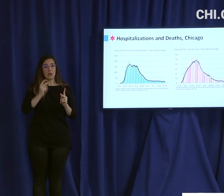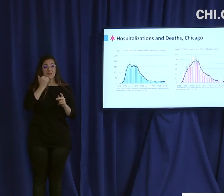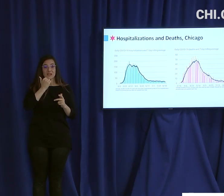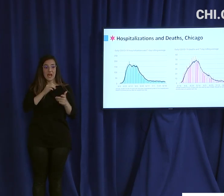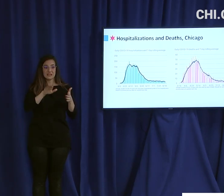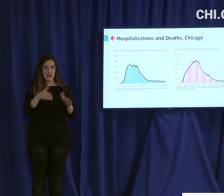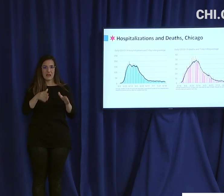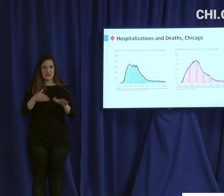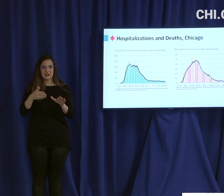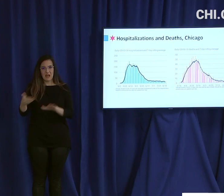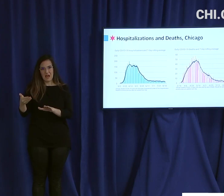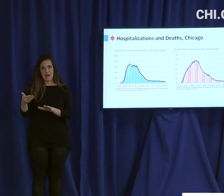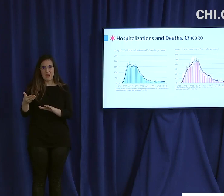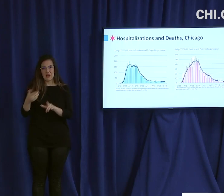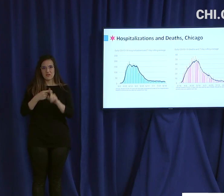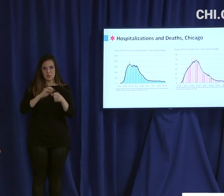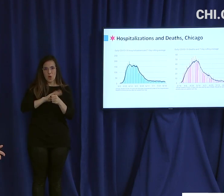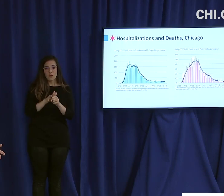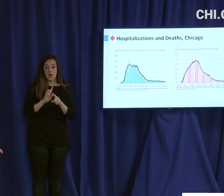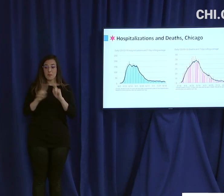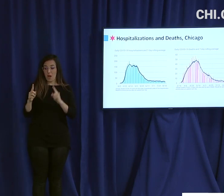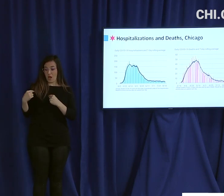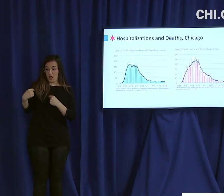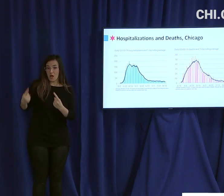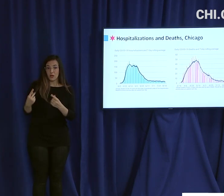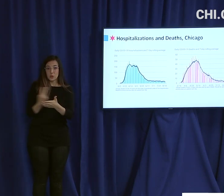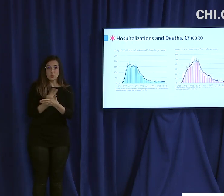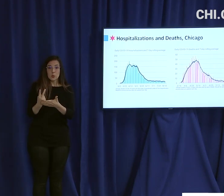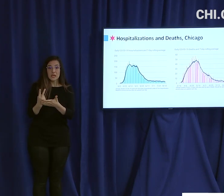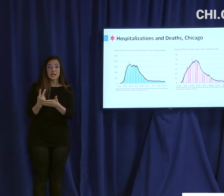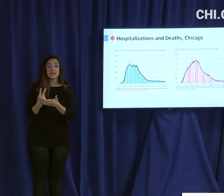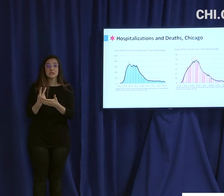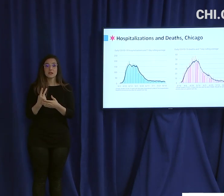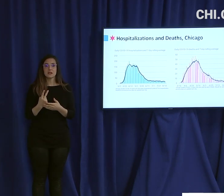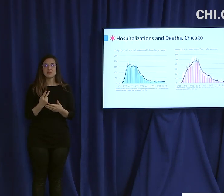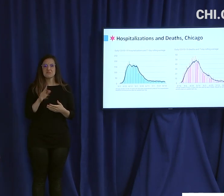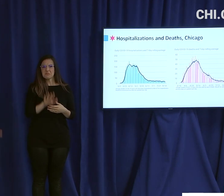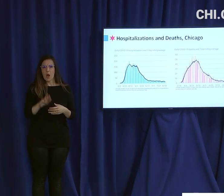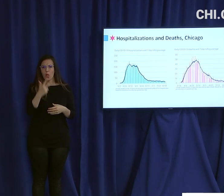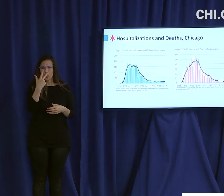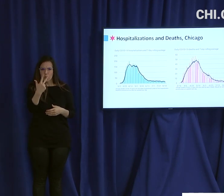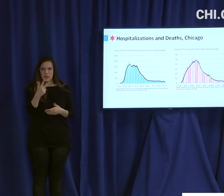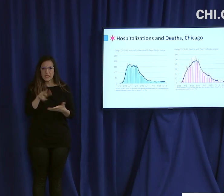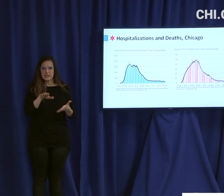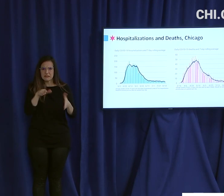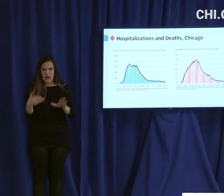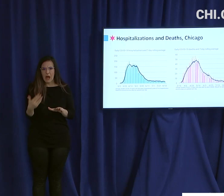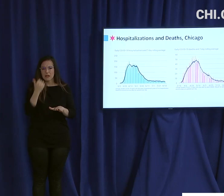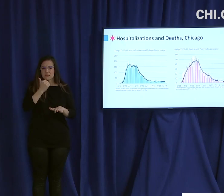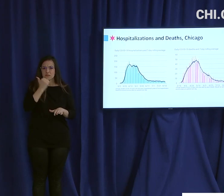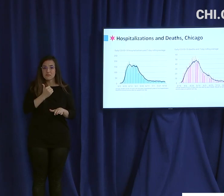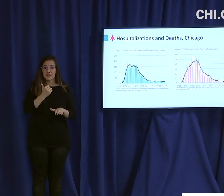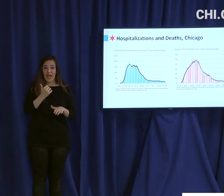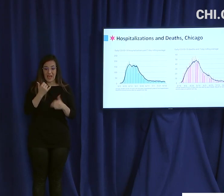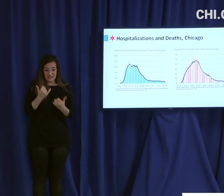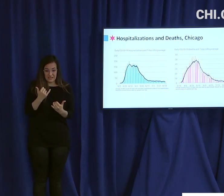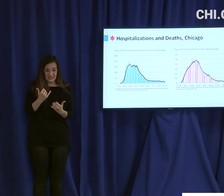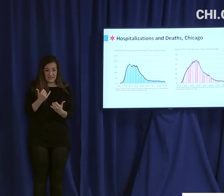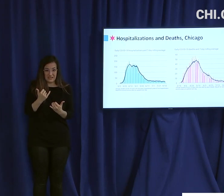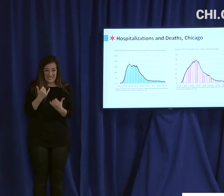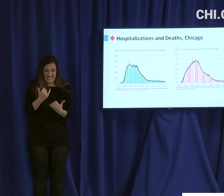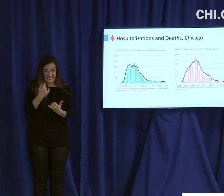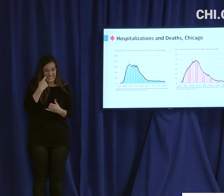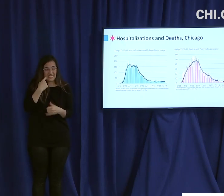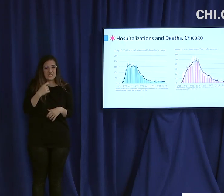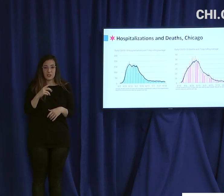about 3 deaths per day over the last couple of weeks. Actually, today we're down to 2 deaths per day on average. I expect that to continue to fluctuate,